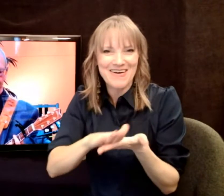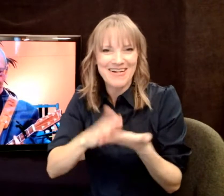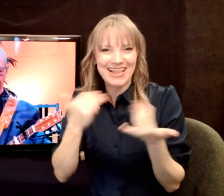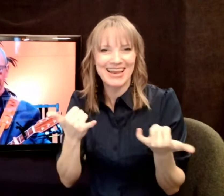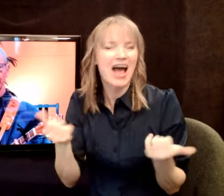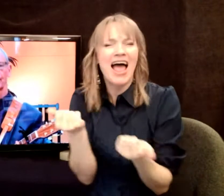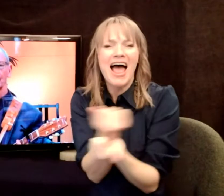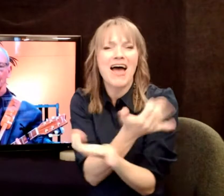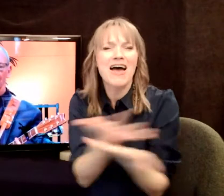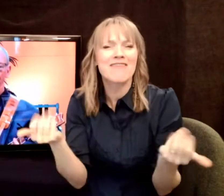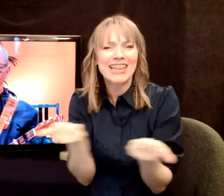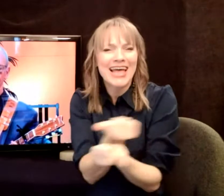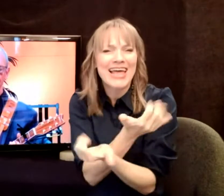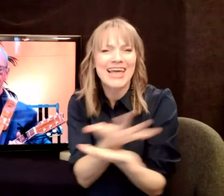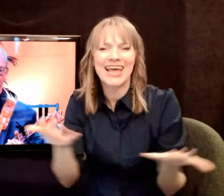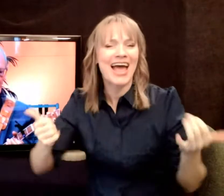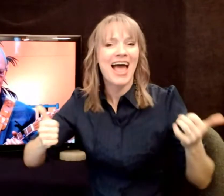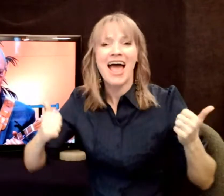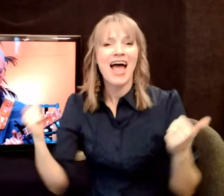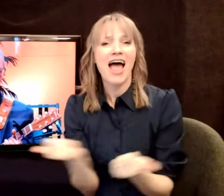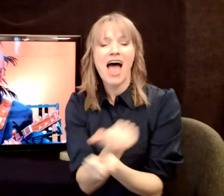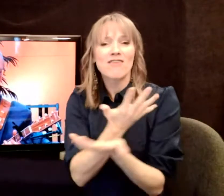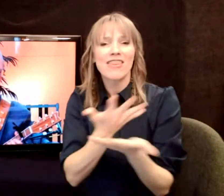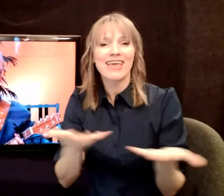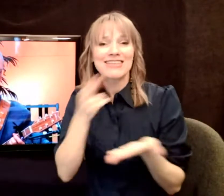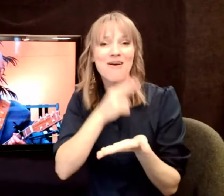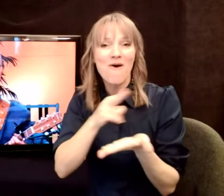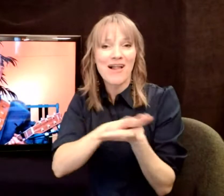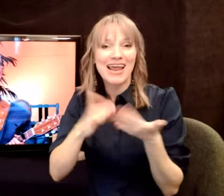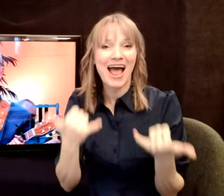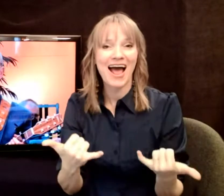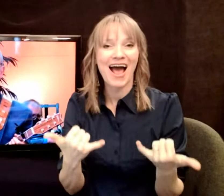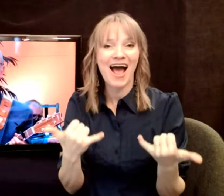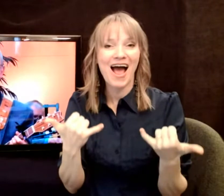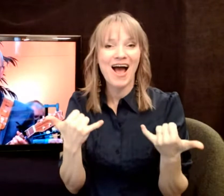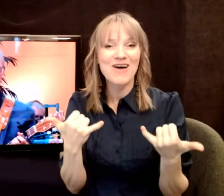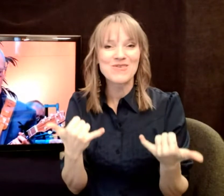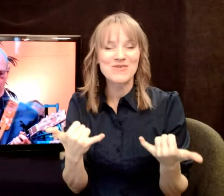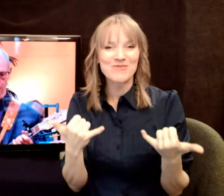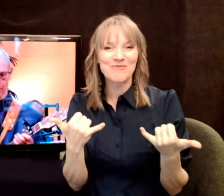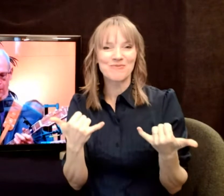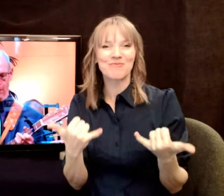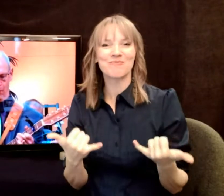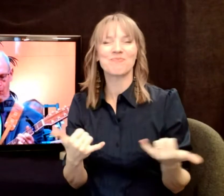Everything, everything, everything is holy now.